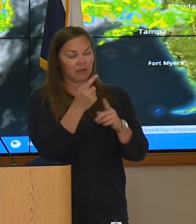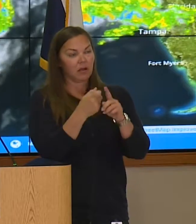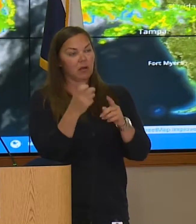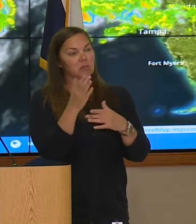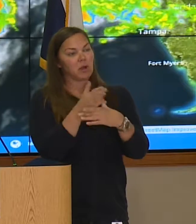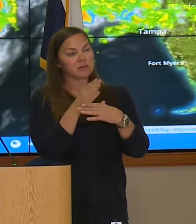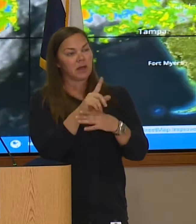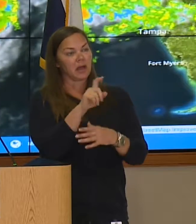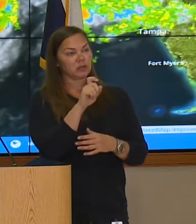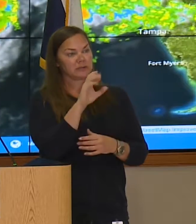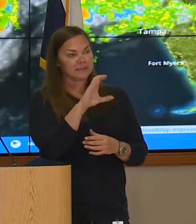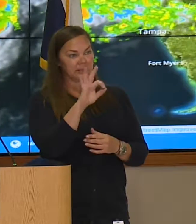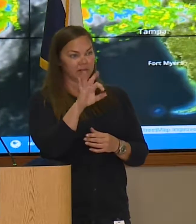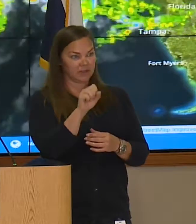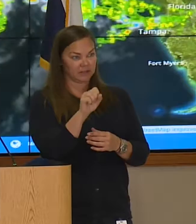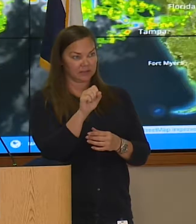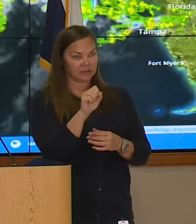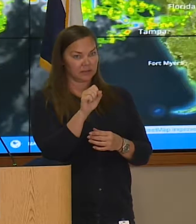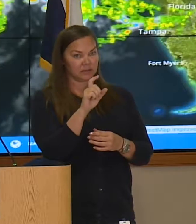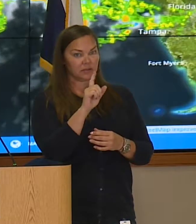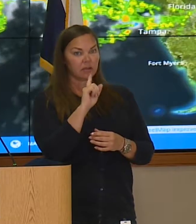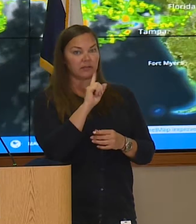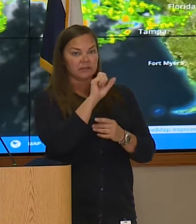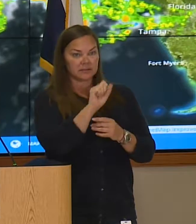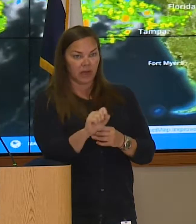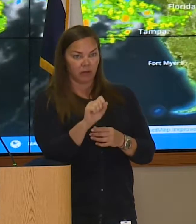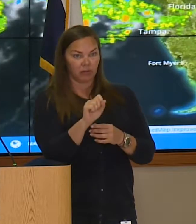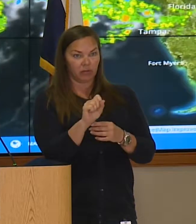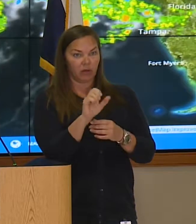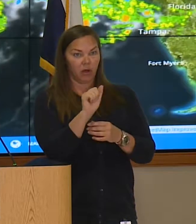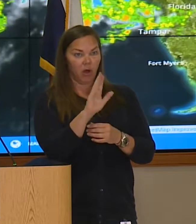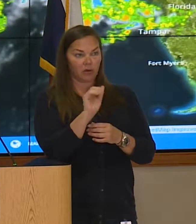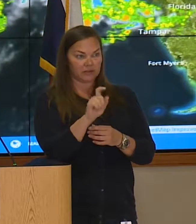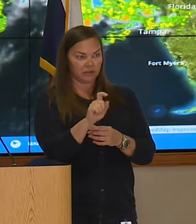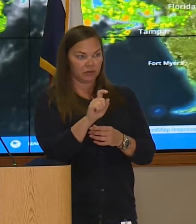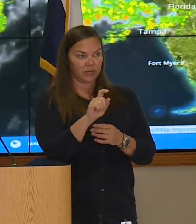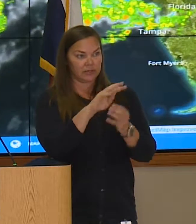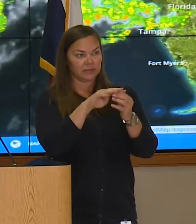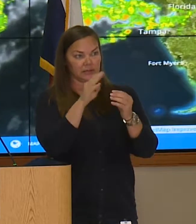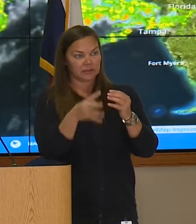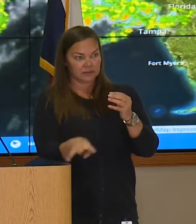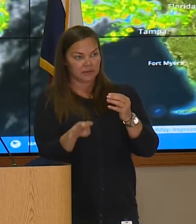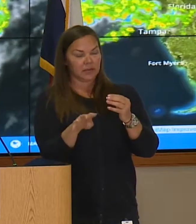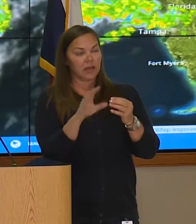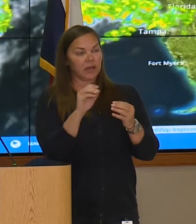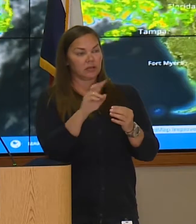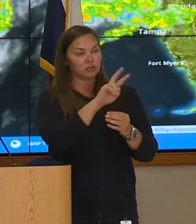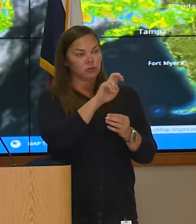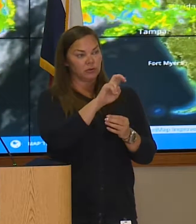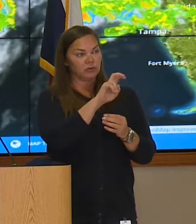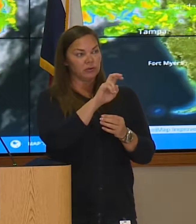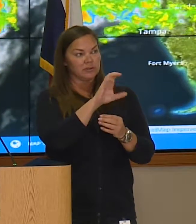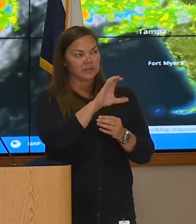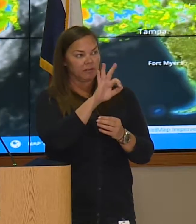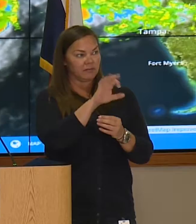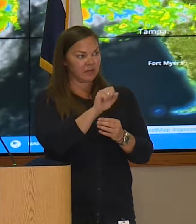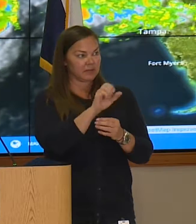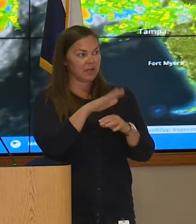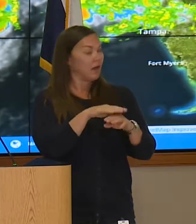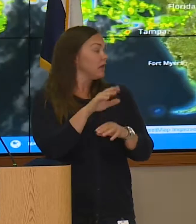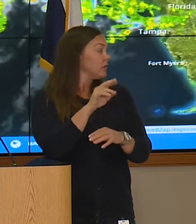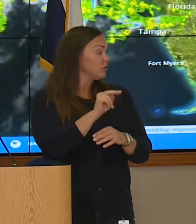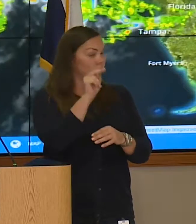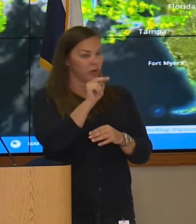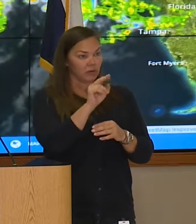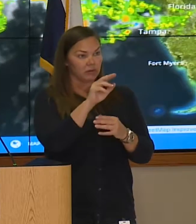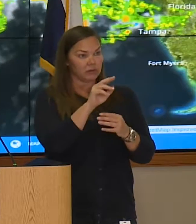approximately 100 CFS at the South Auxiliary Spillway and 200 CFS at the North